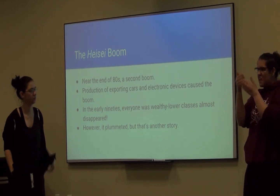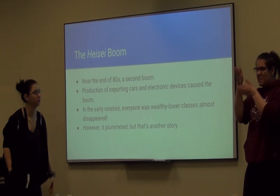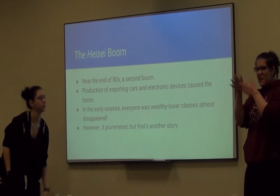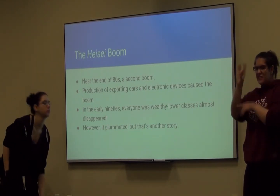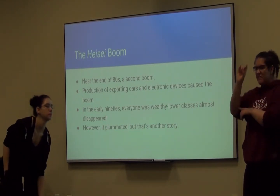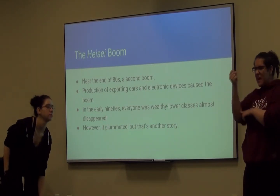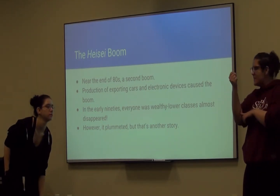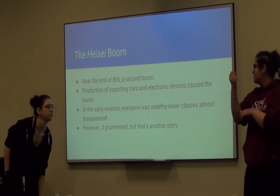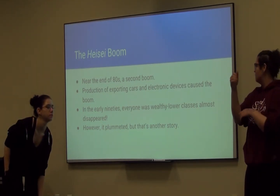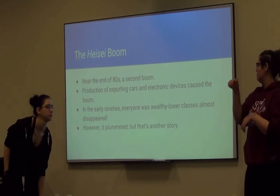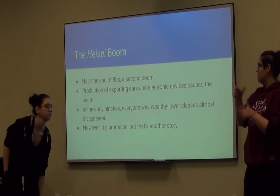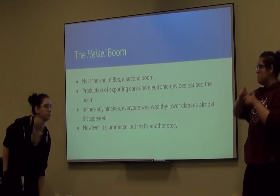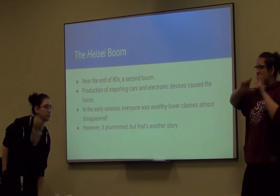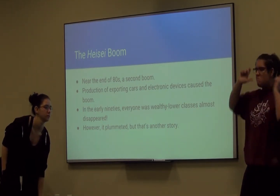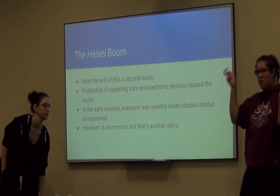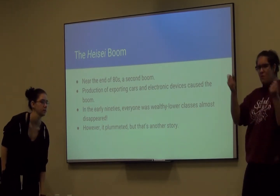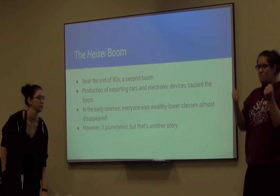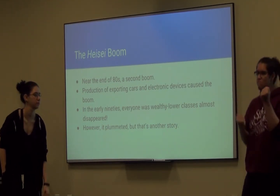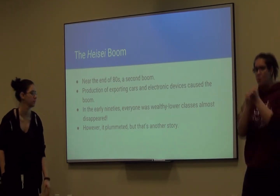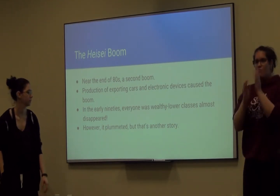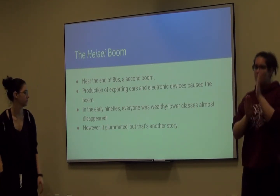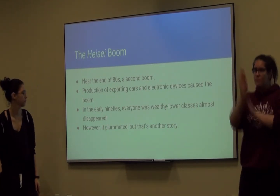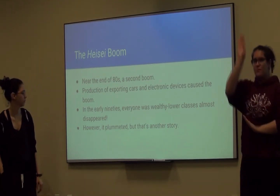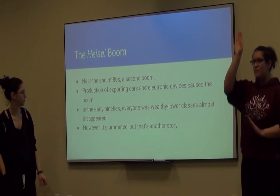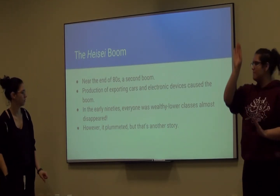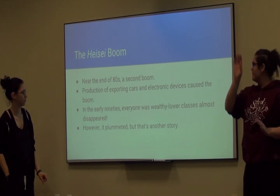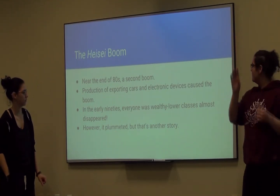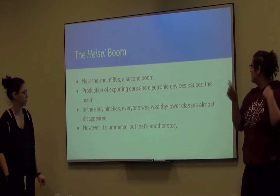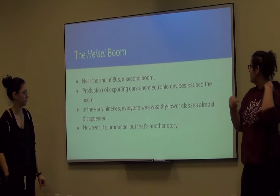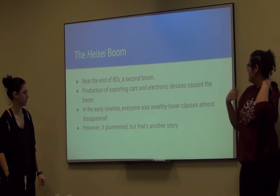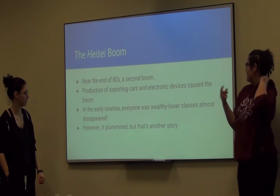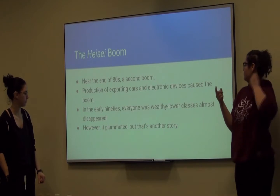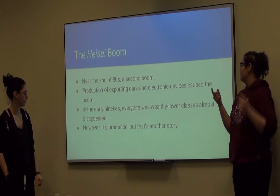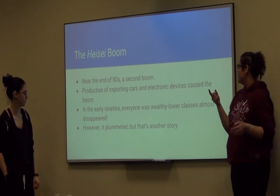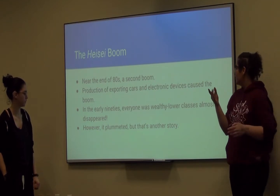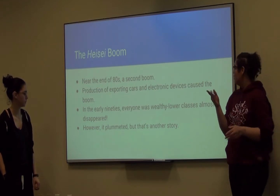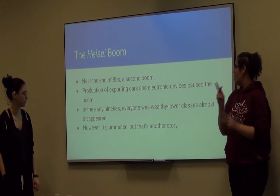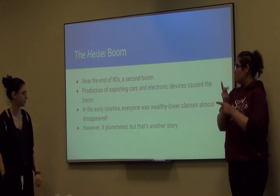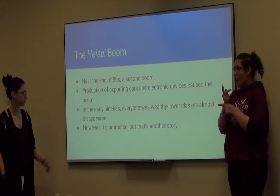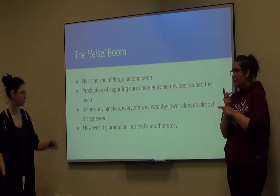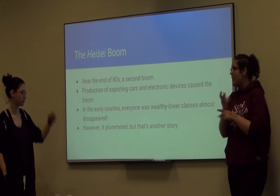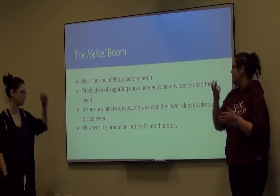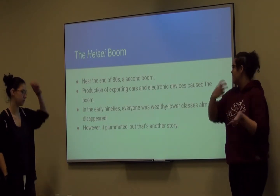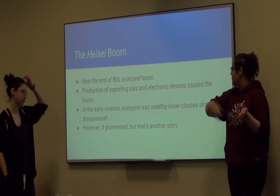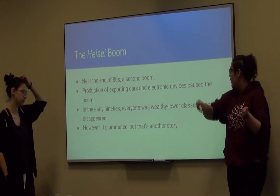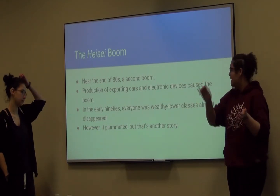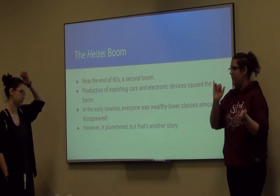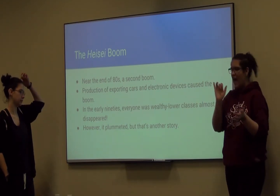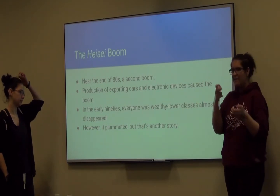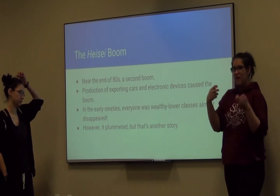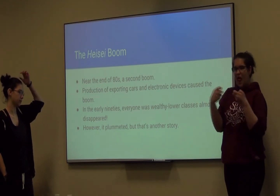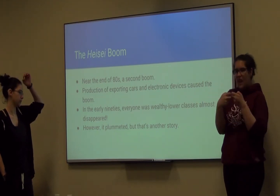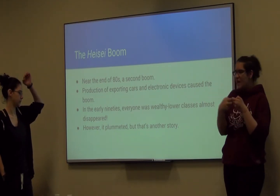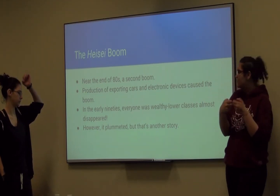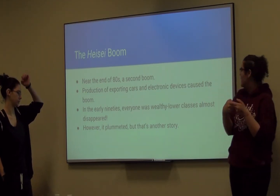And that was towards the end of the 1980s. And that helped to increase economy by